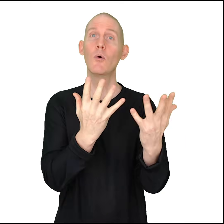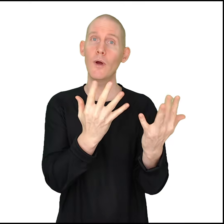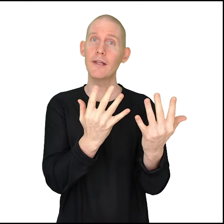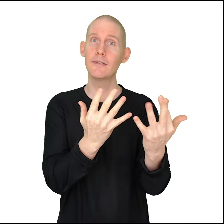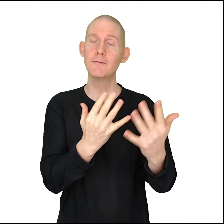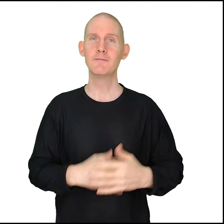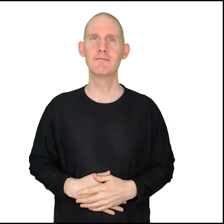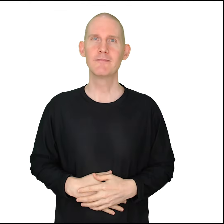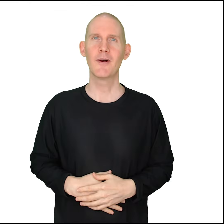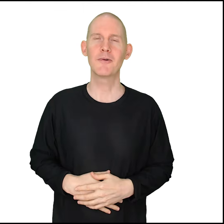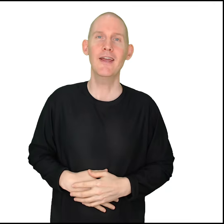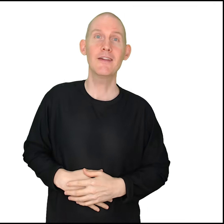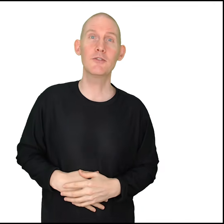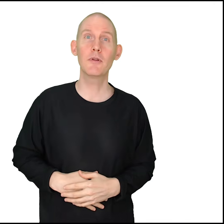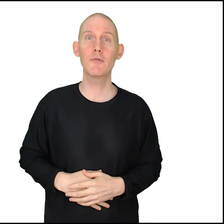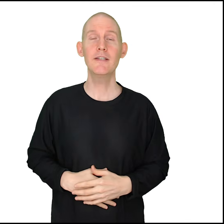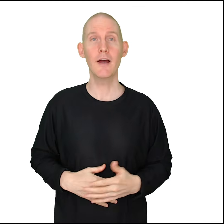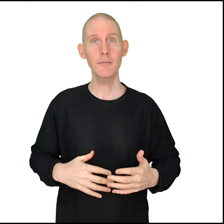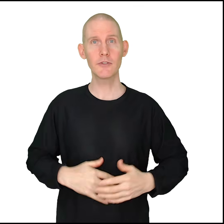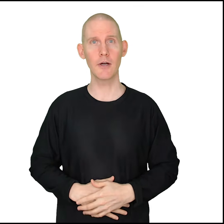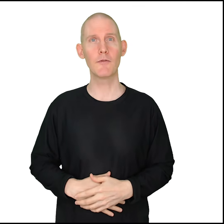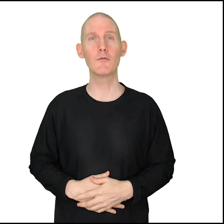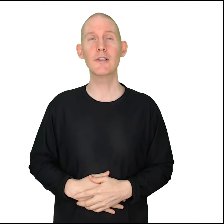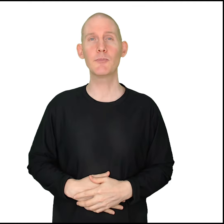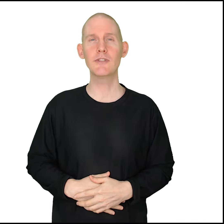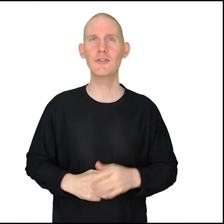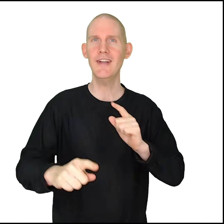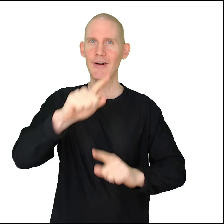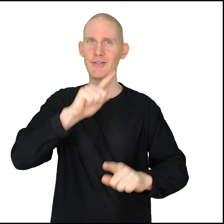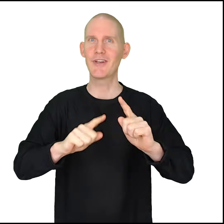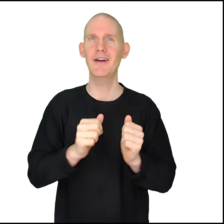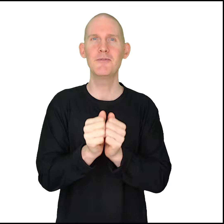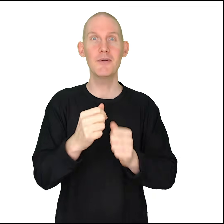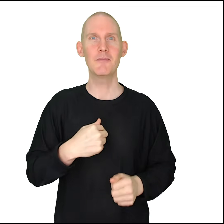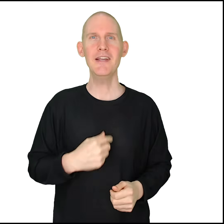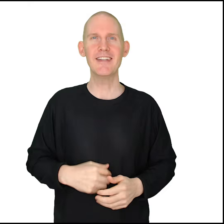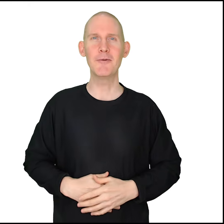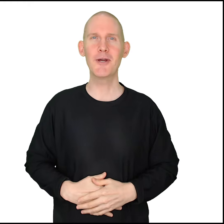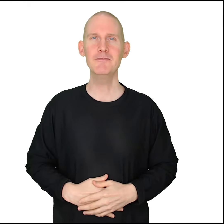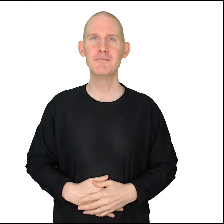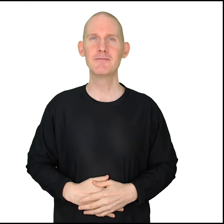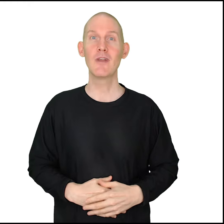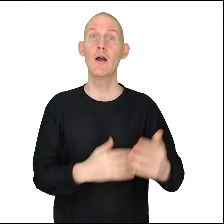wait. Okay, let's do it 3 times, starting from the rest position. Sign with me. Here we go.